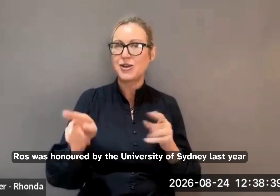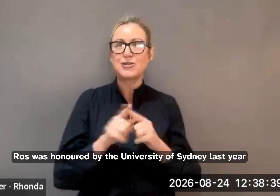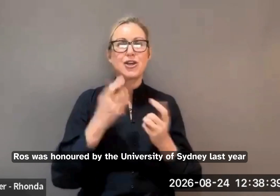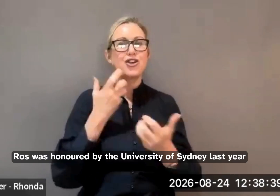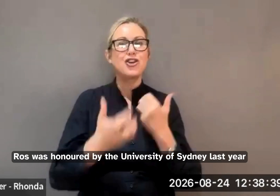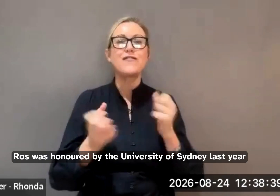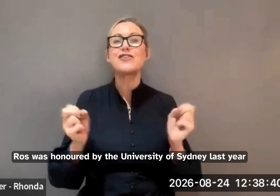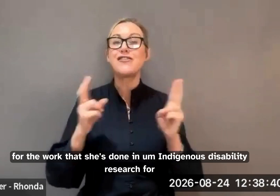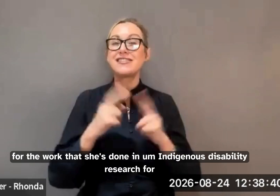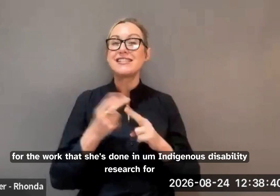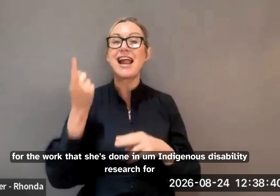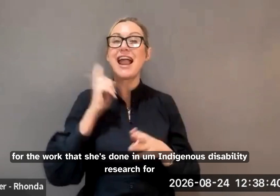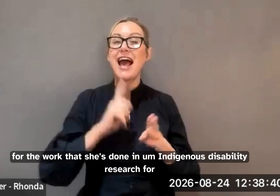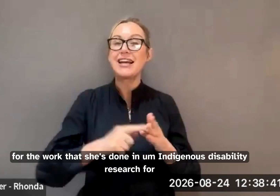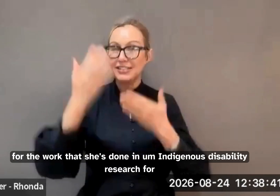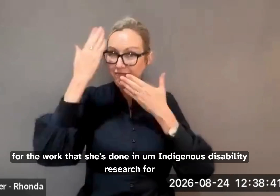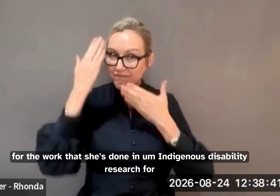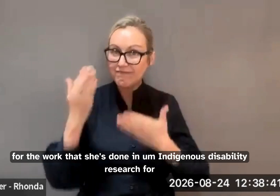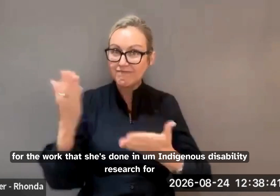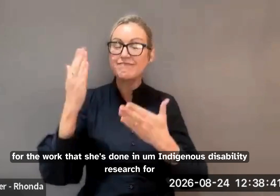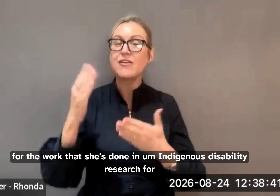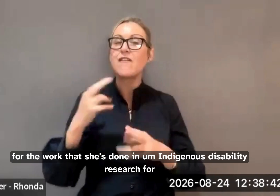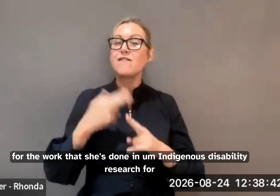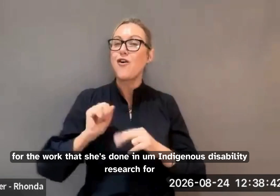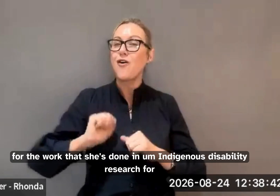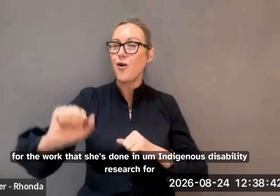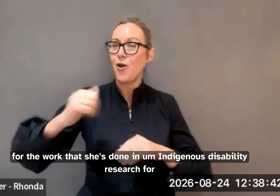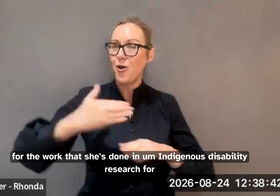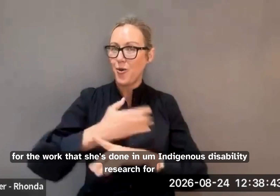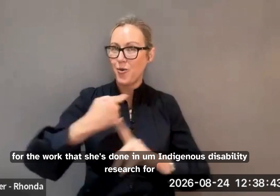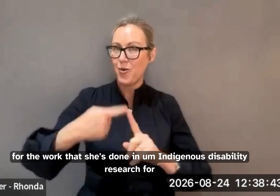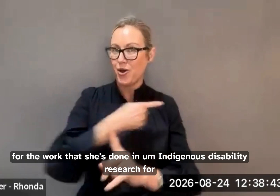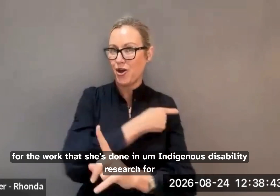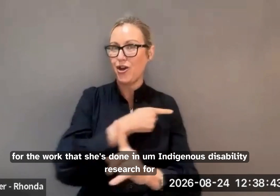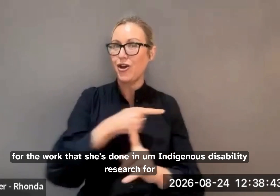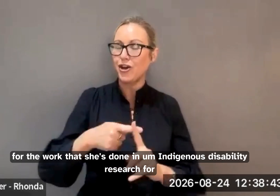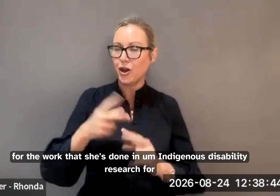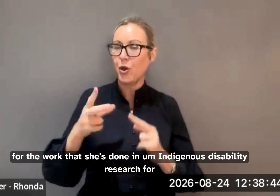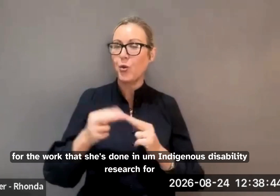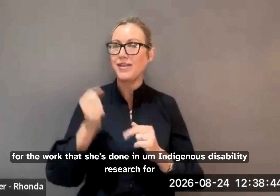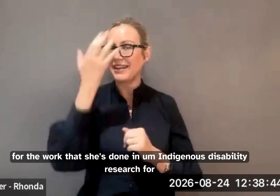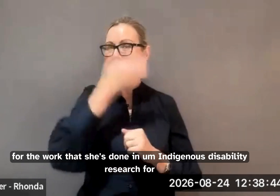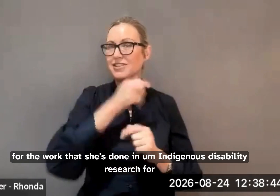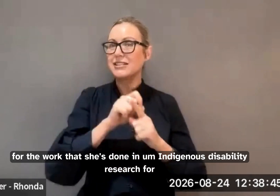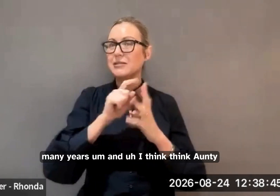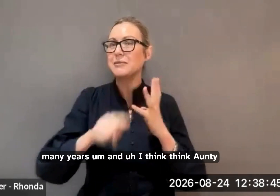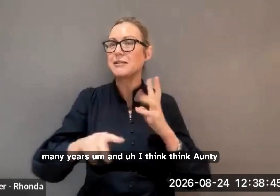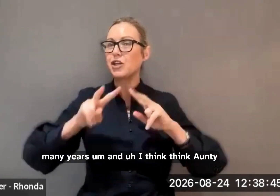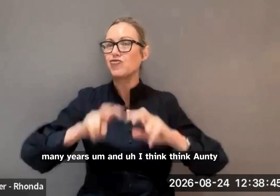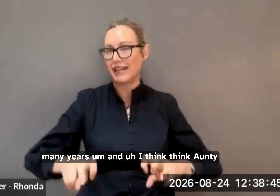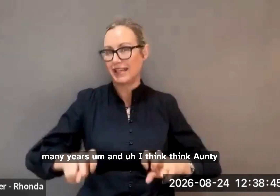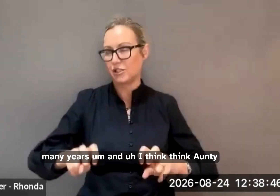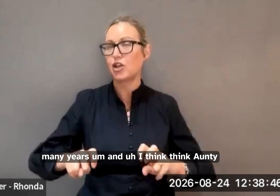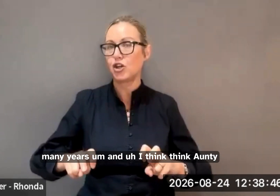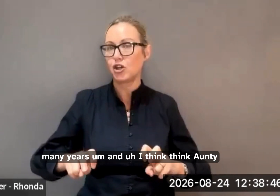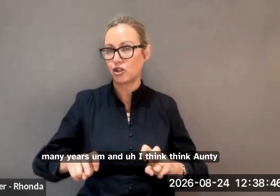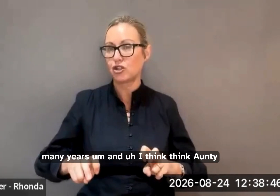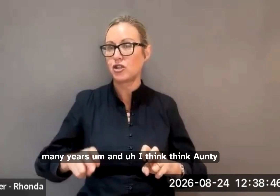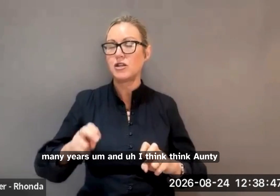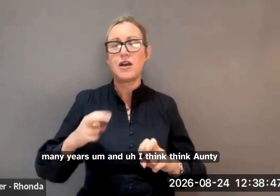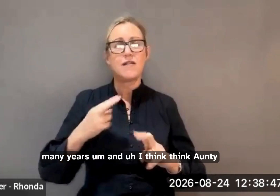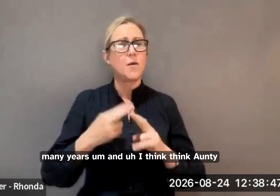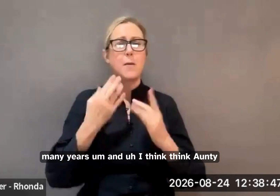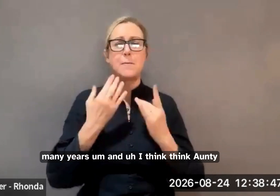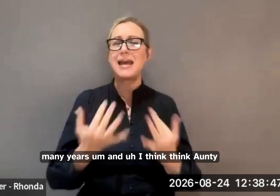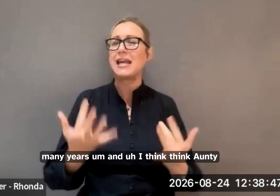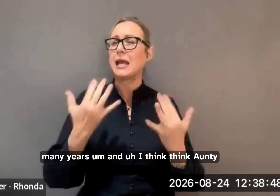of Sydney last year for the work that she's done in Indigenous disability research for many